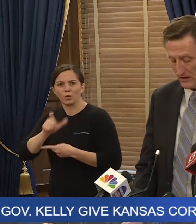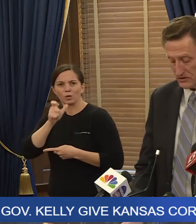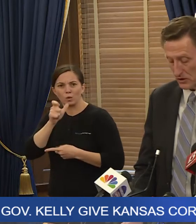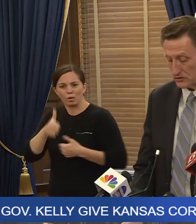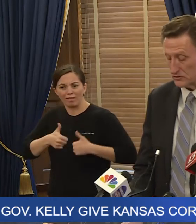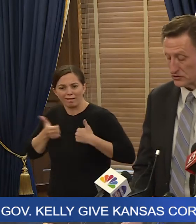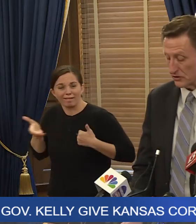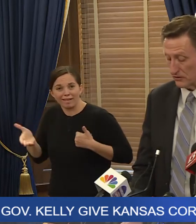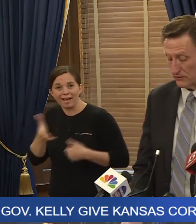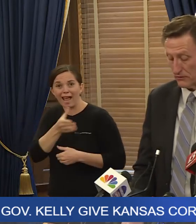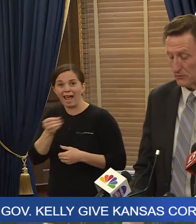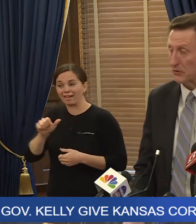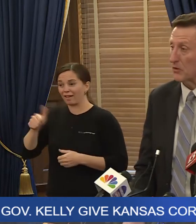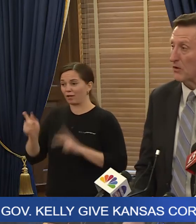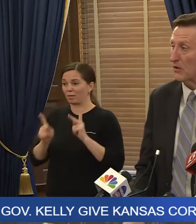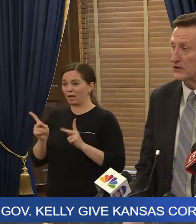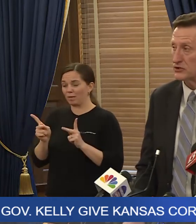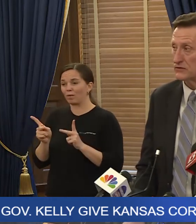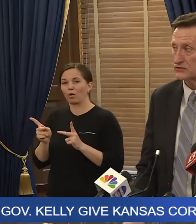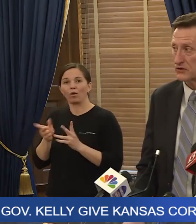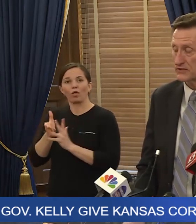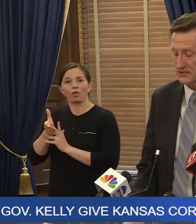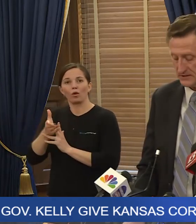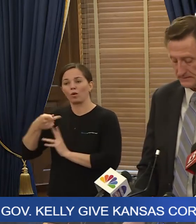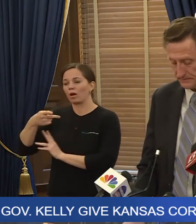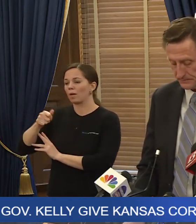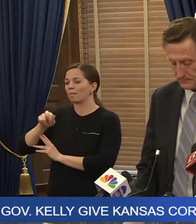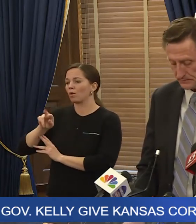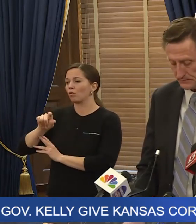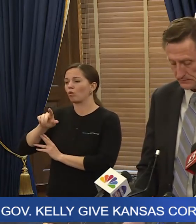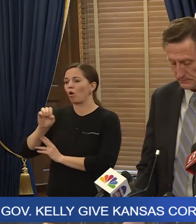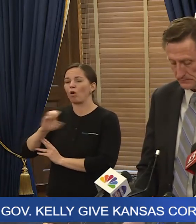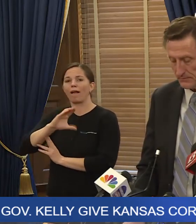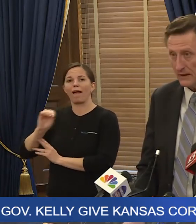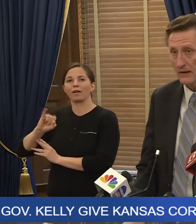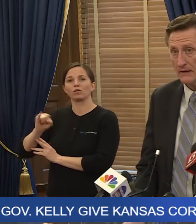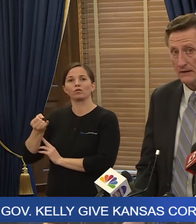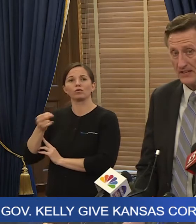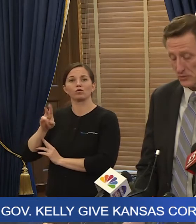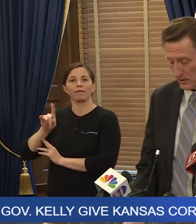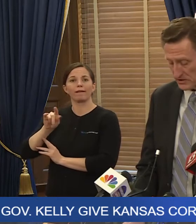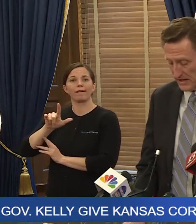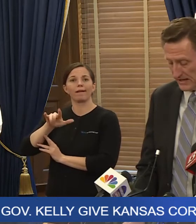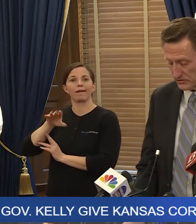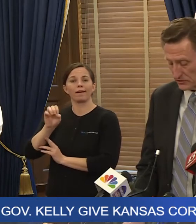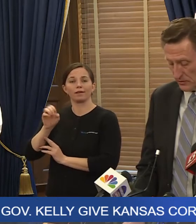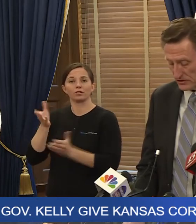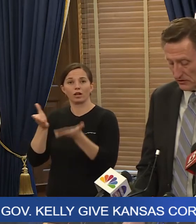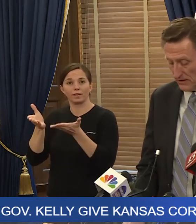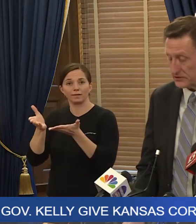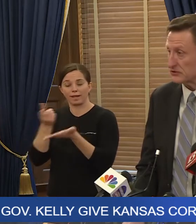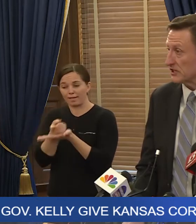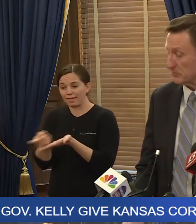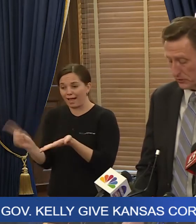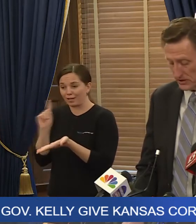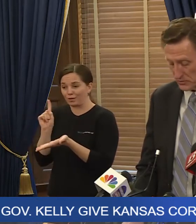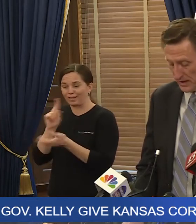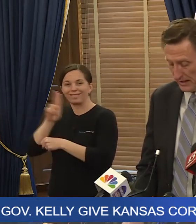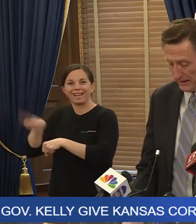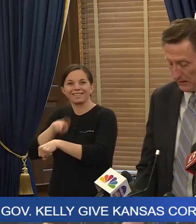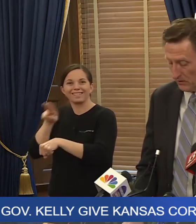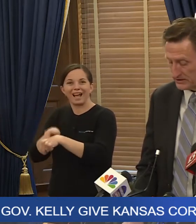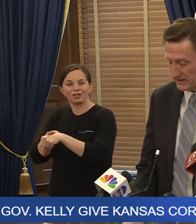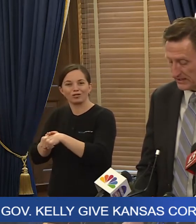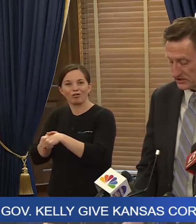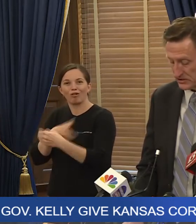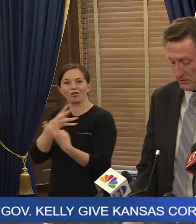as well as those who serve through parole and juvenile services. Last week was National Correctional Officers and Employees